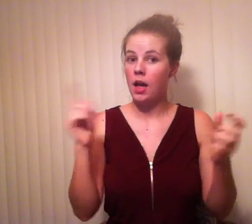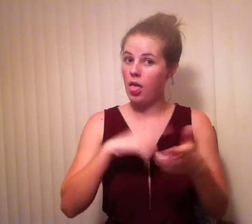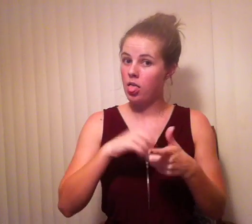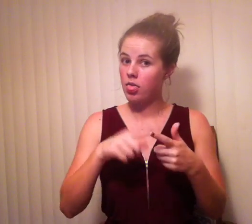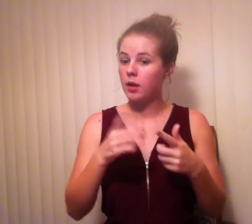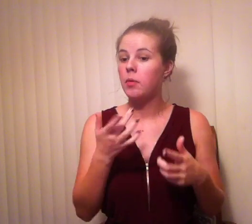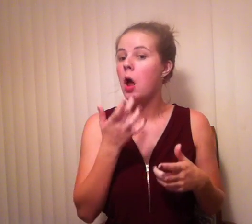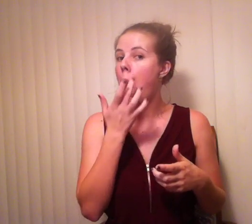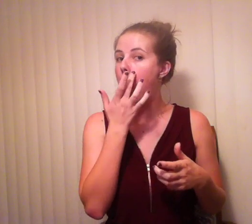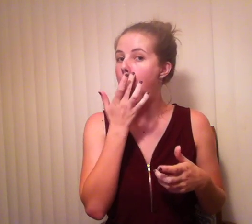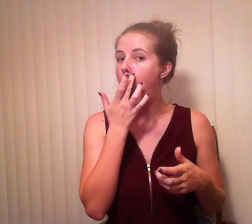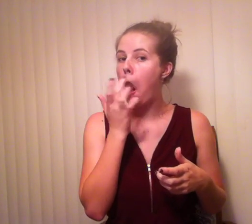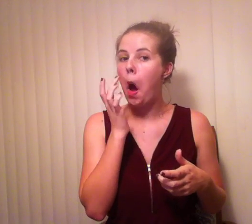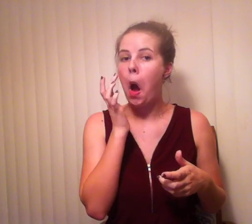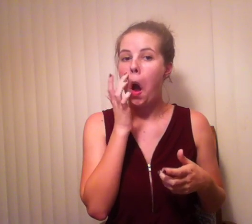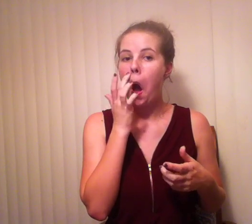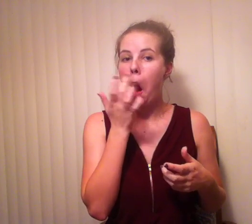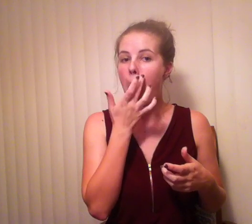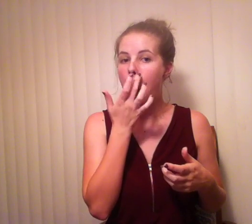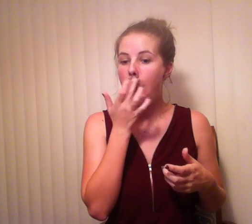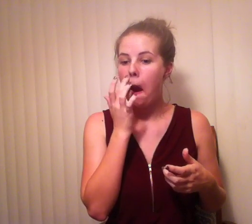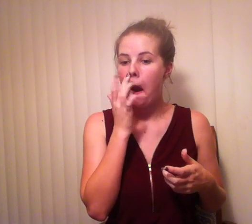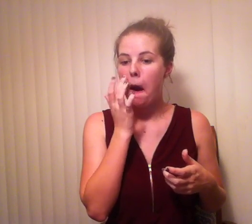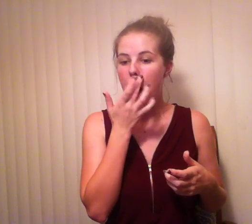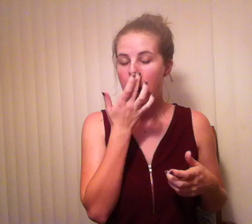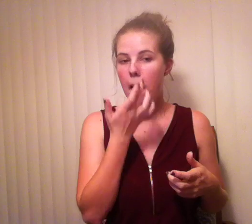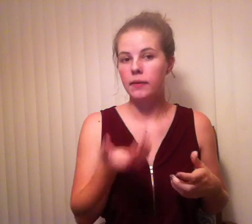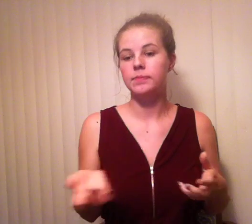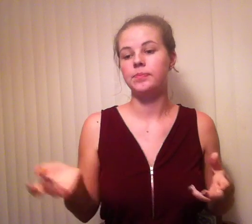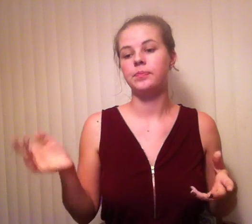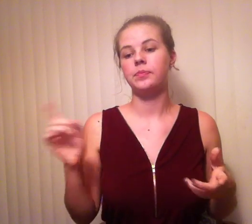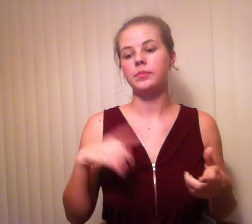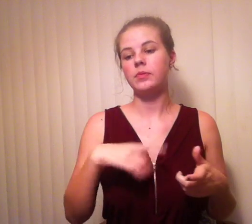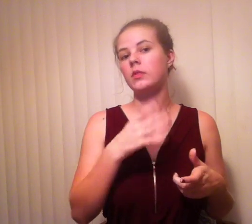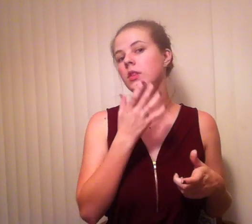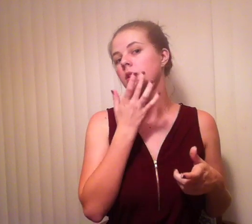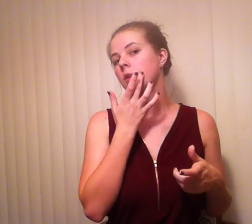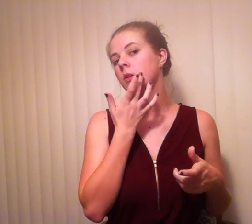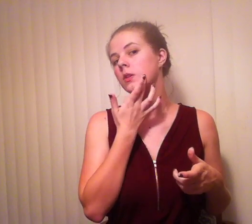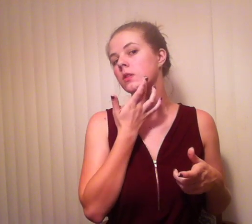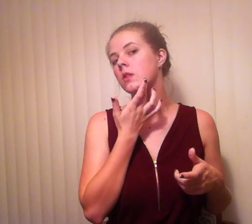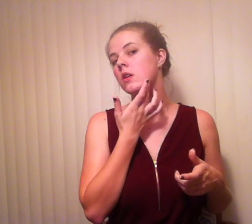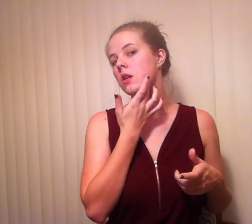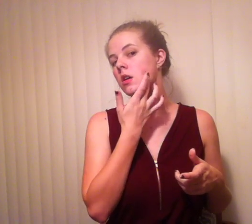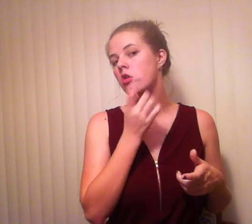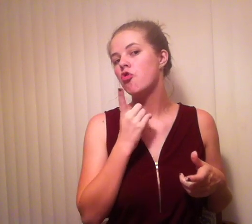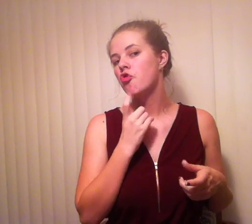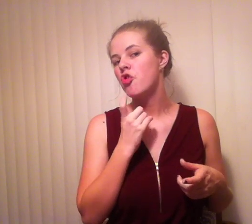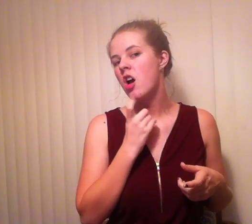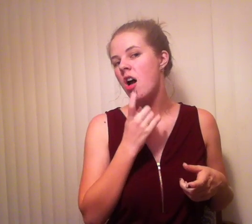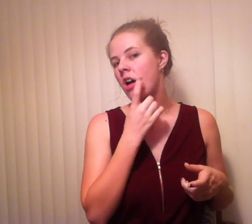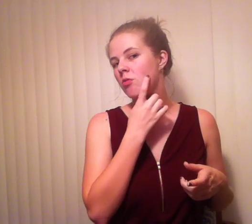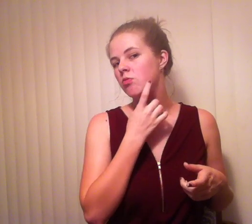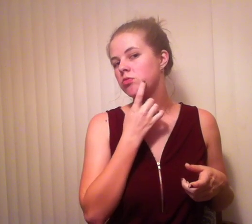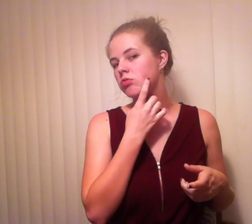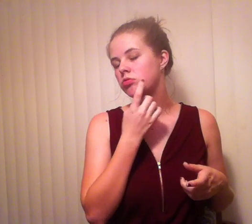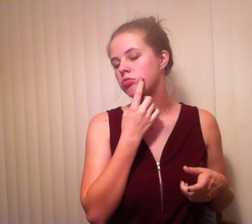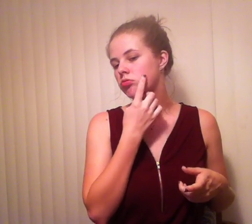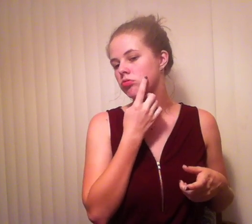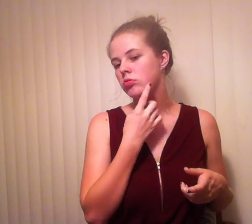the side of my nose, and then to this lovely zip that just appeared. Then I'm just going to go back